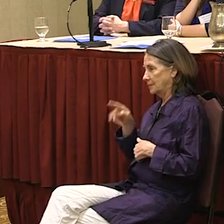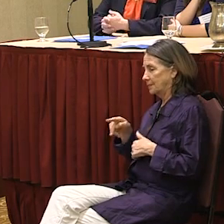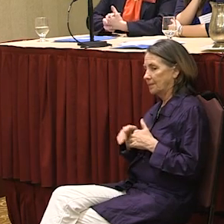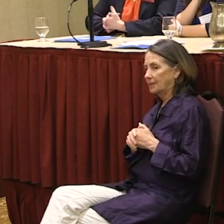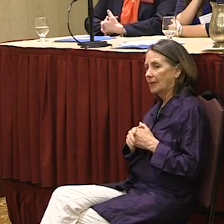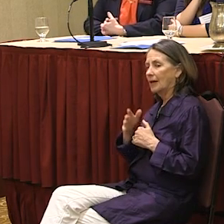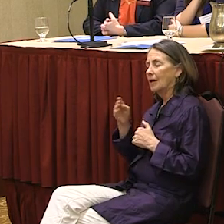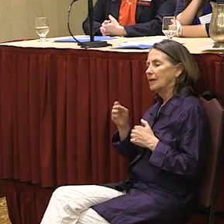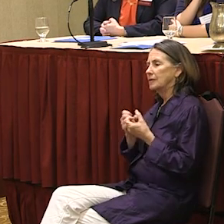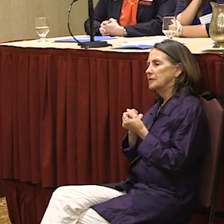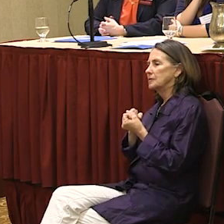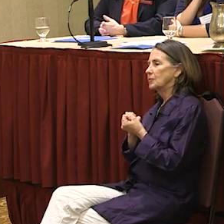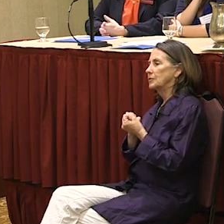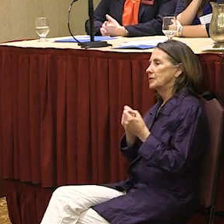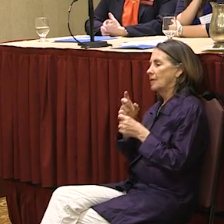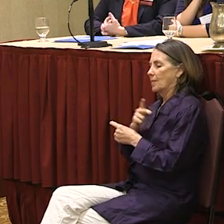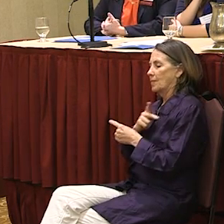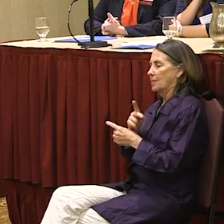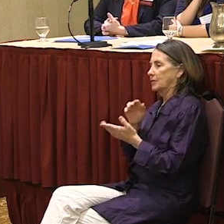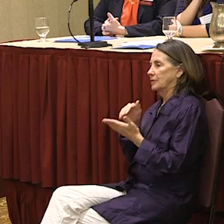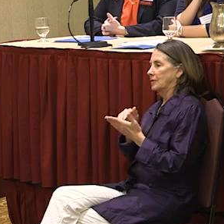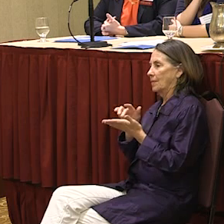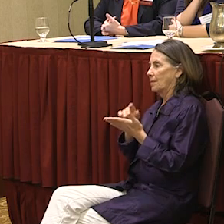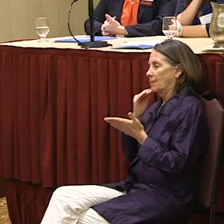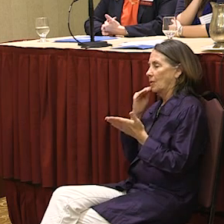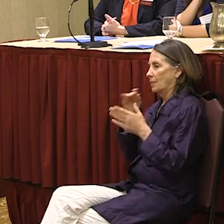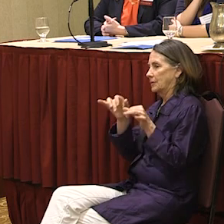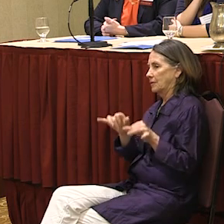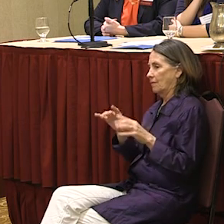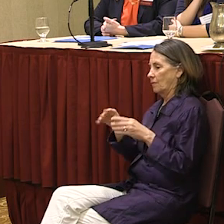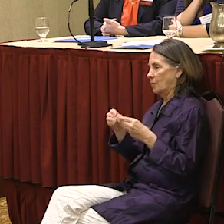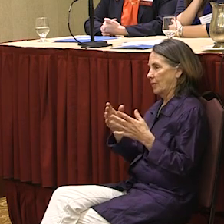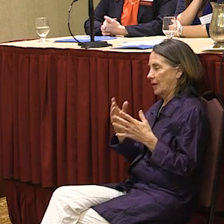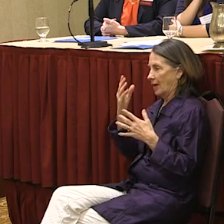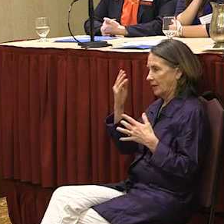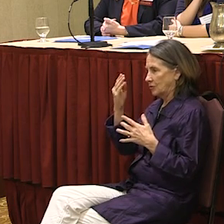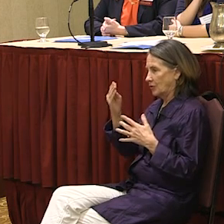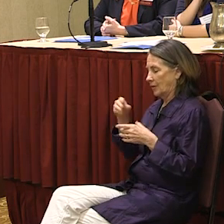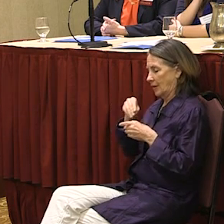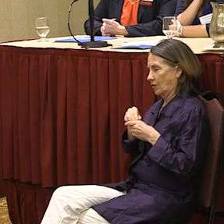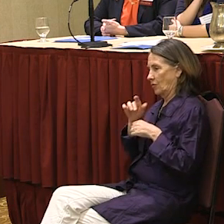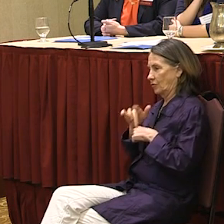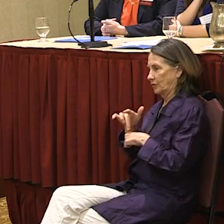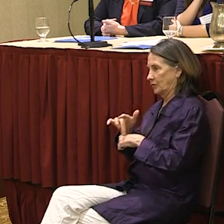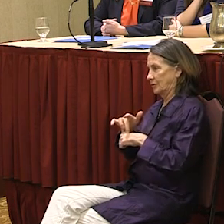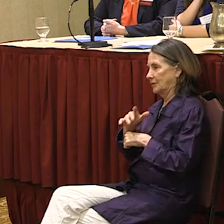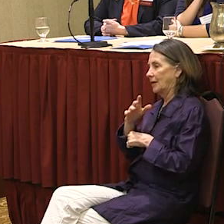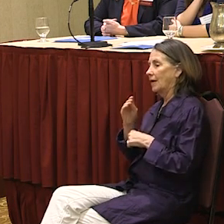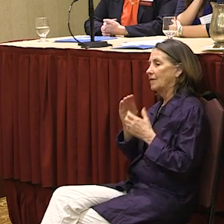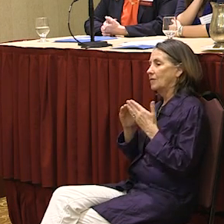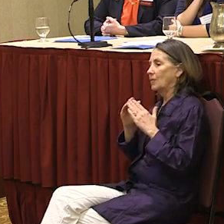the patient-centered medical home standards for providing external and internal resources for additional care management. And for